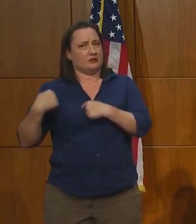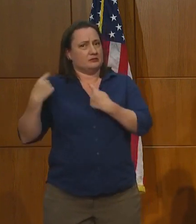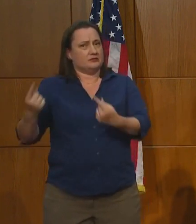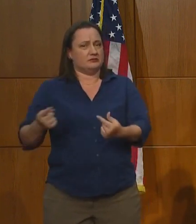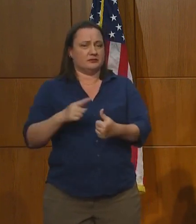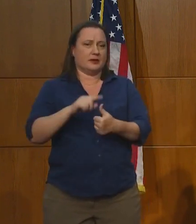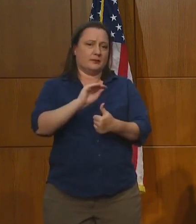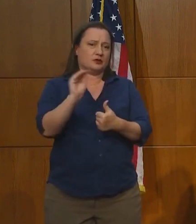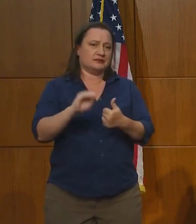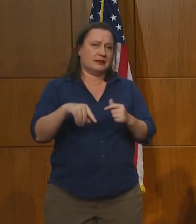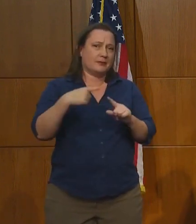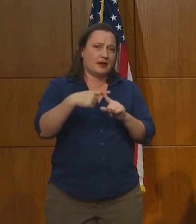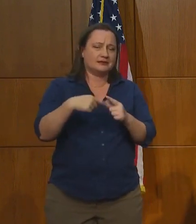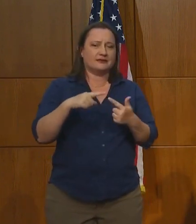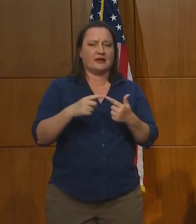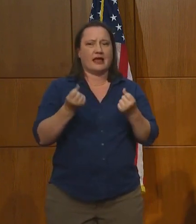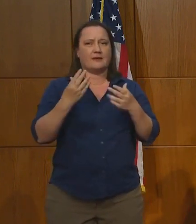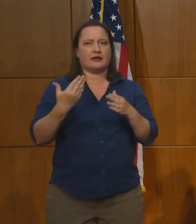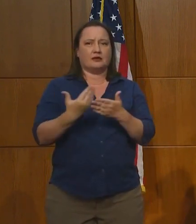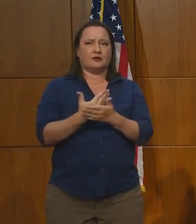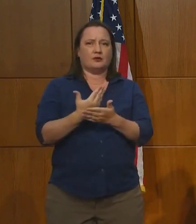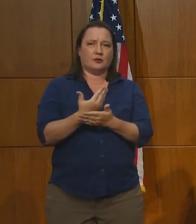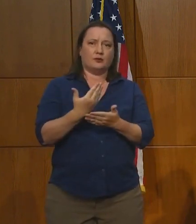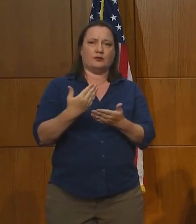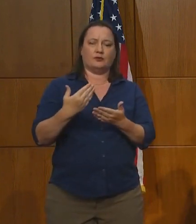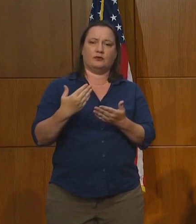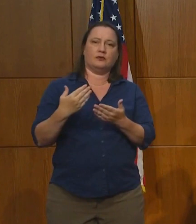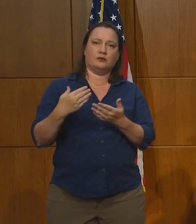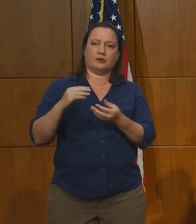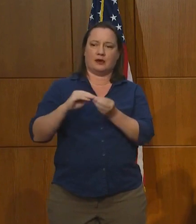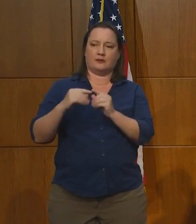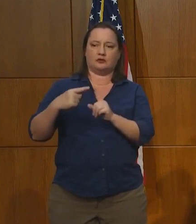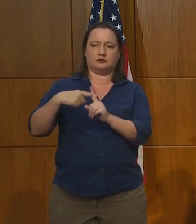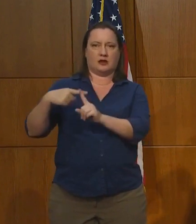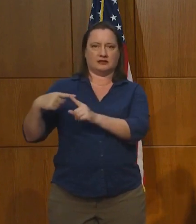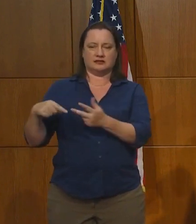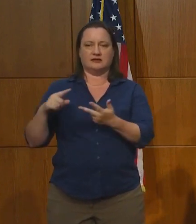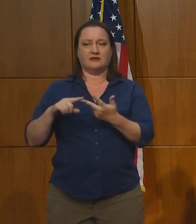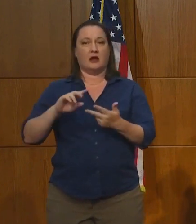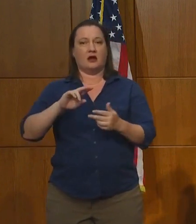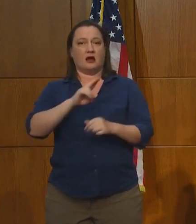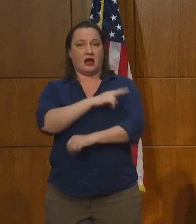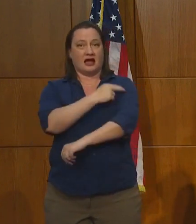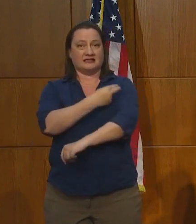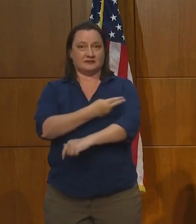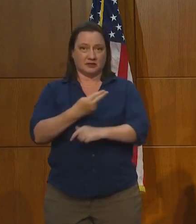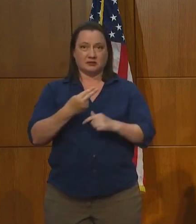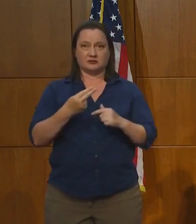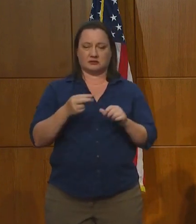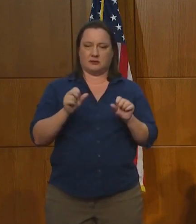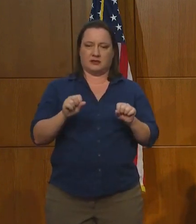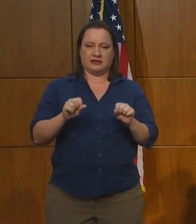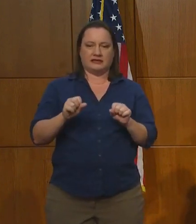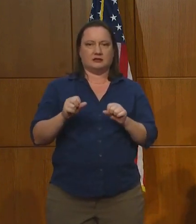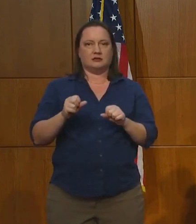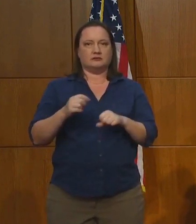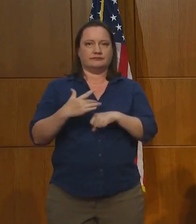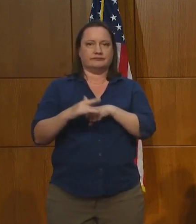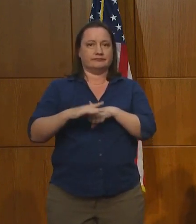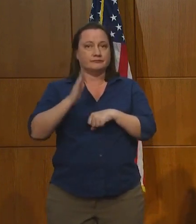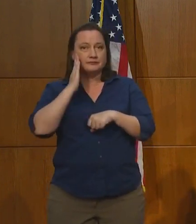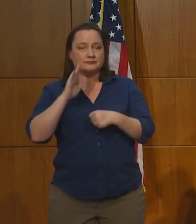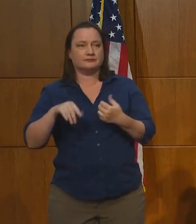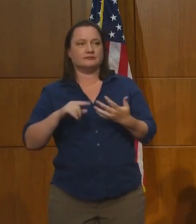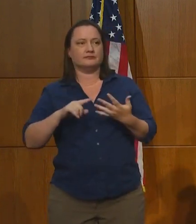new cases, our hospital capacity, and also our ability in these areas, when we talk about enforcement,